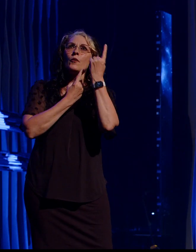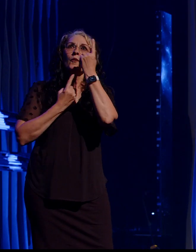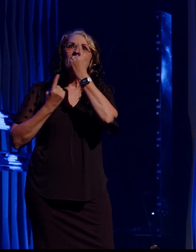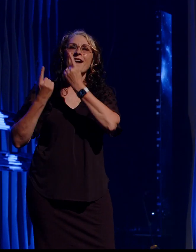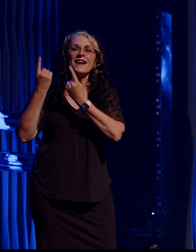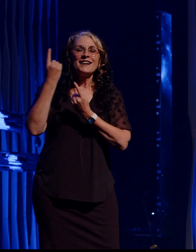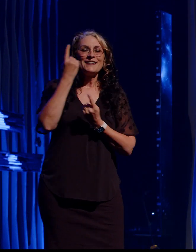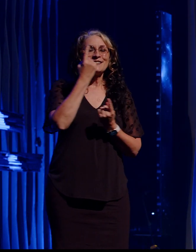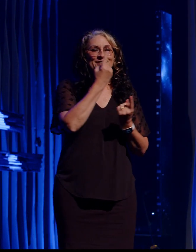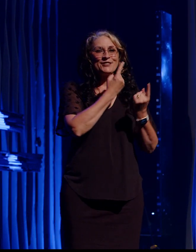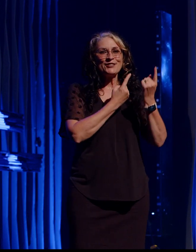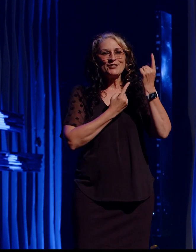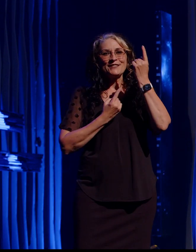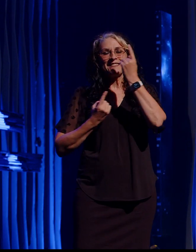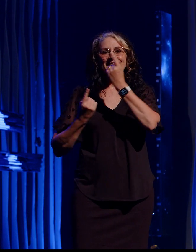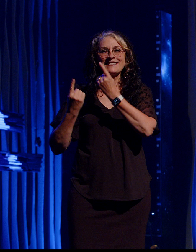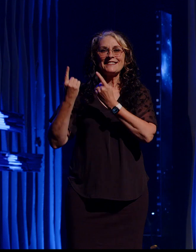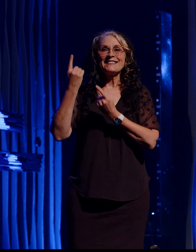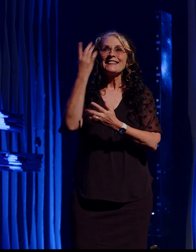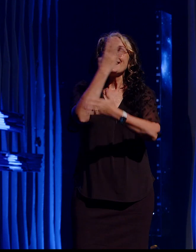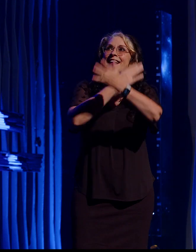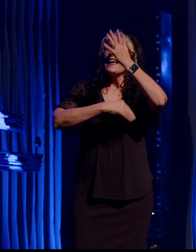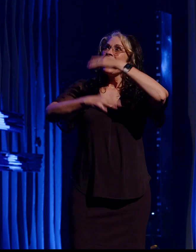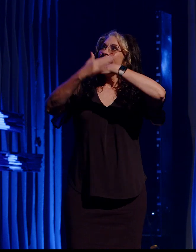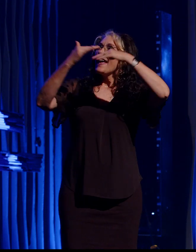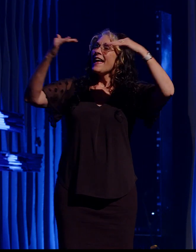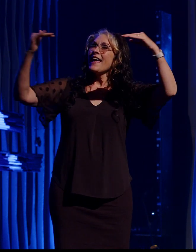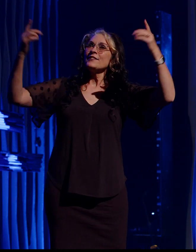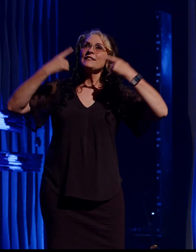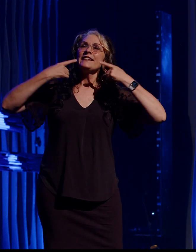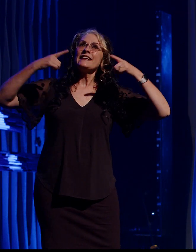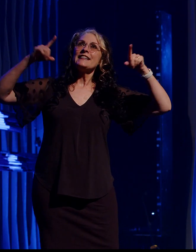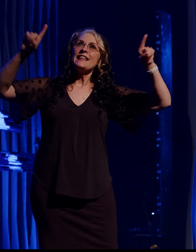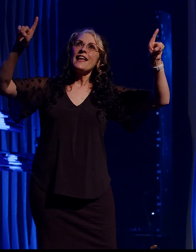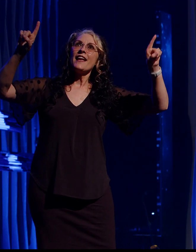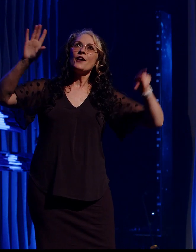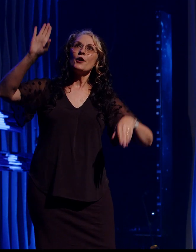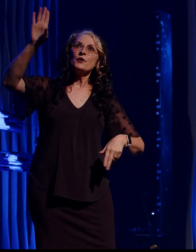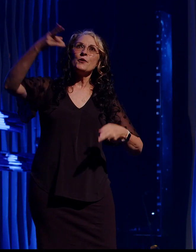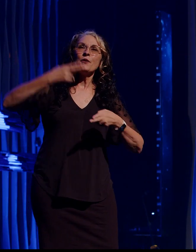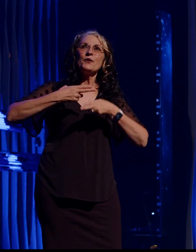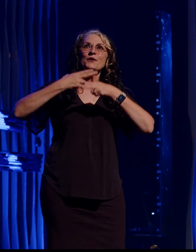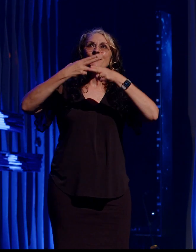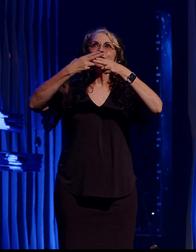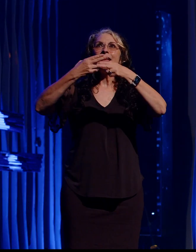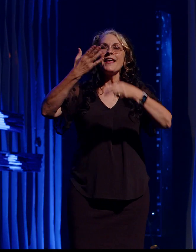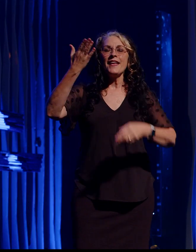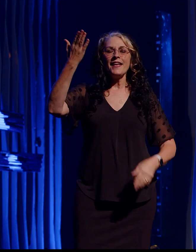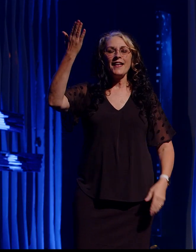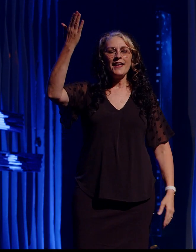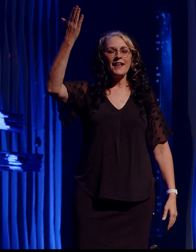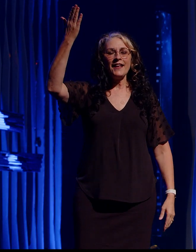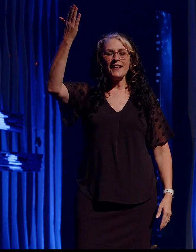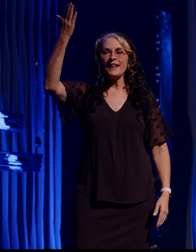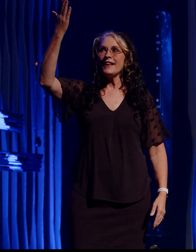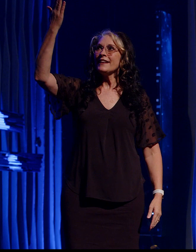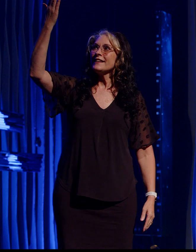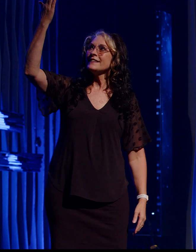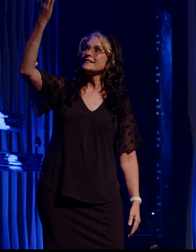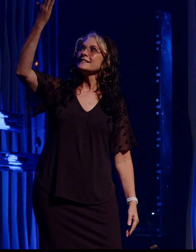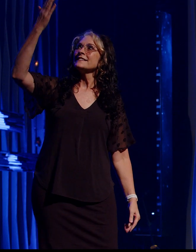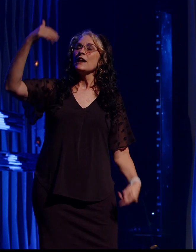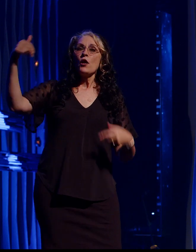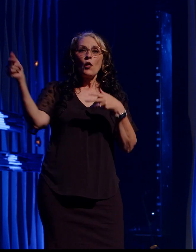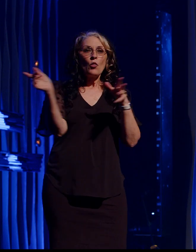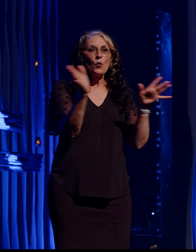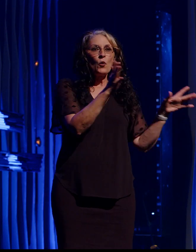wonders. The heavens declare your name. The